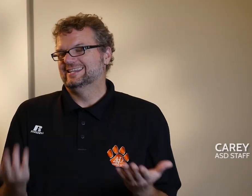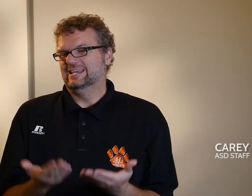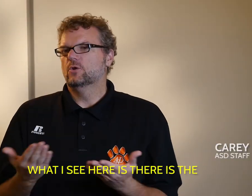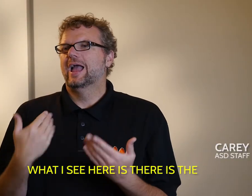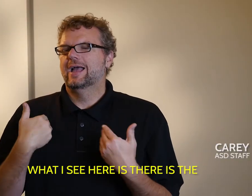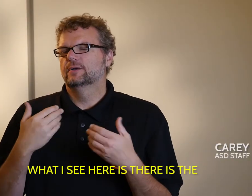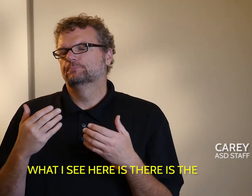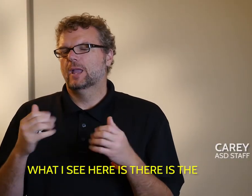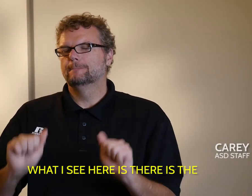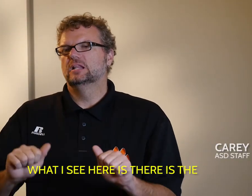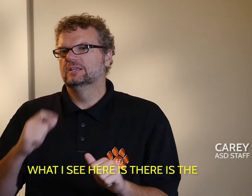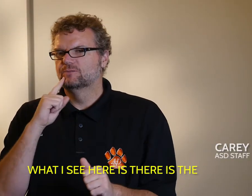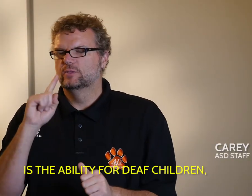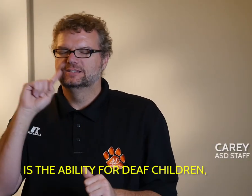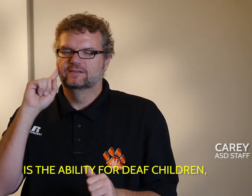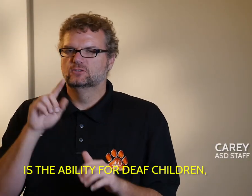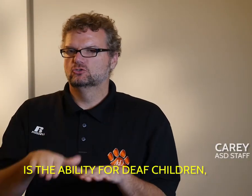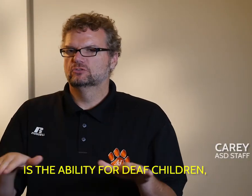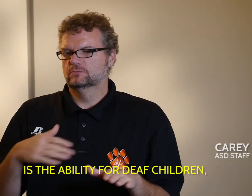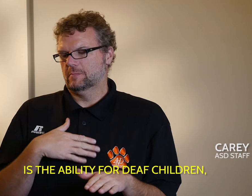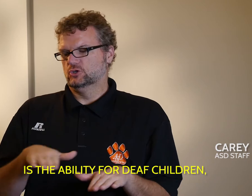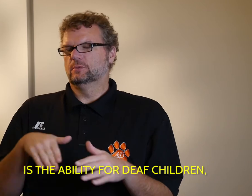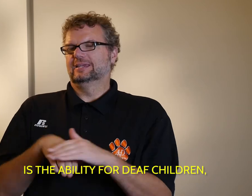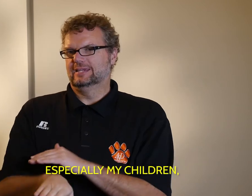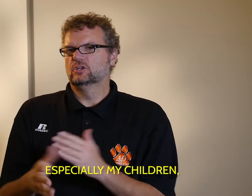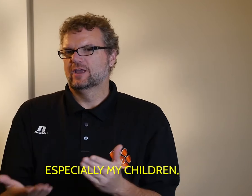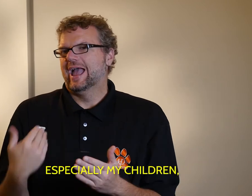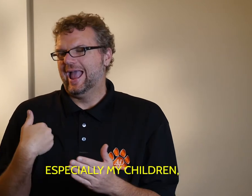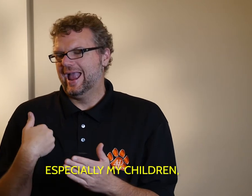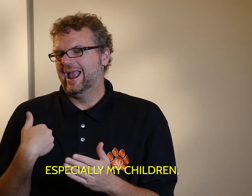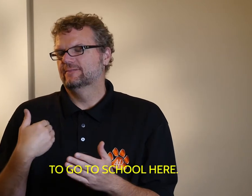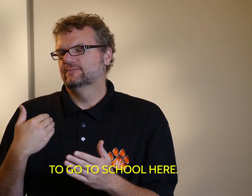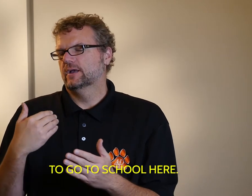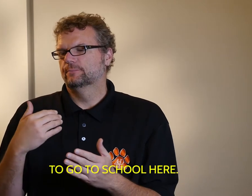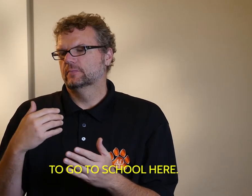So what I see here is there's the ability for deaf children, especially my children, to go to school here.